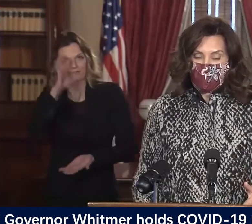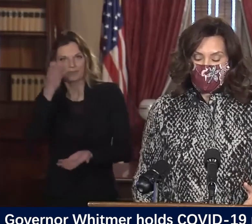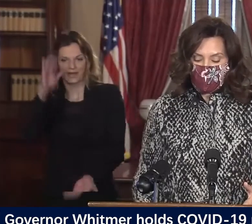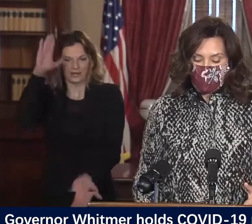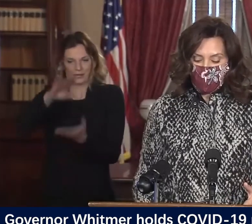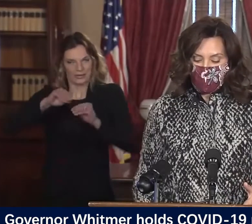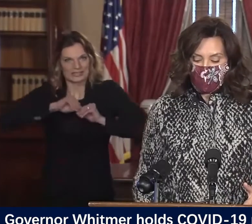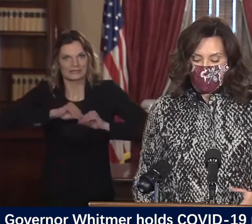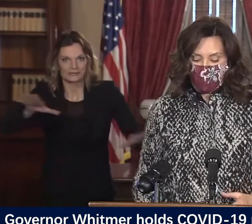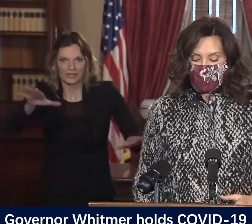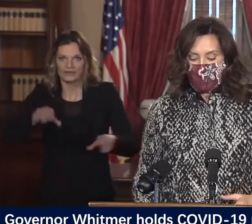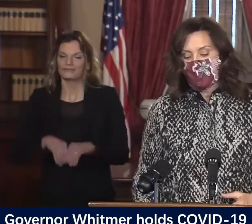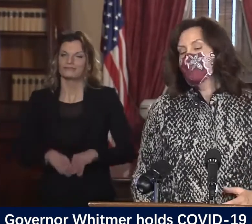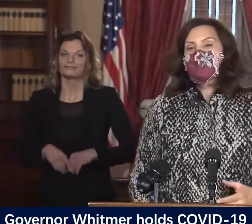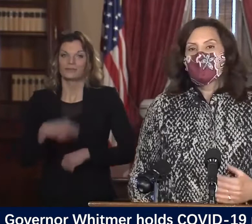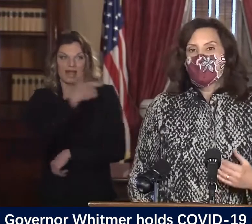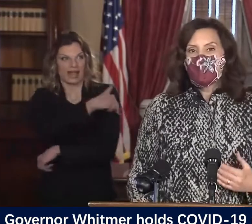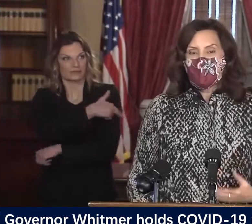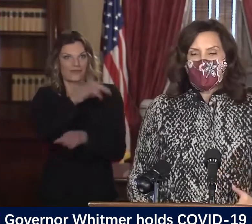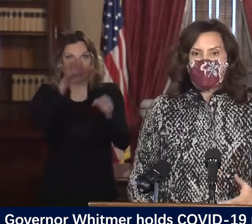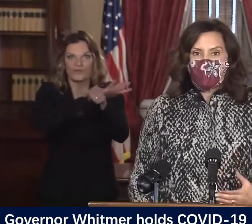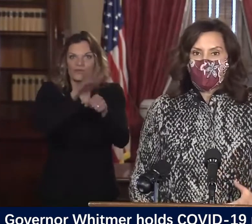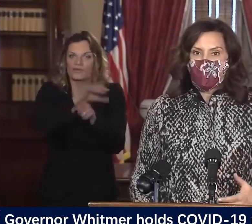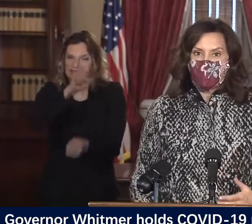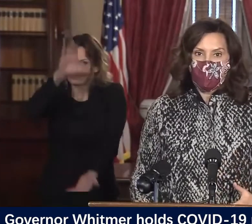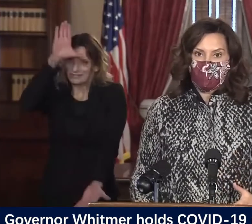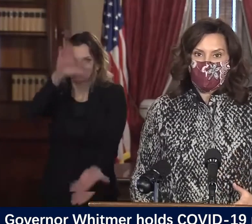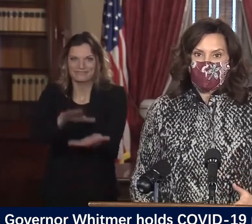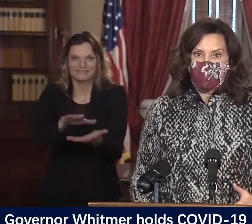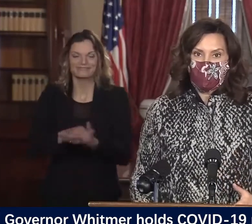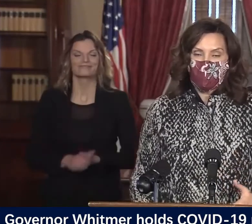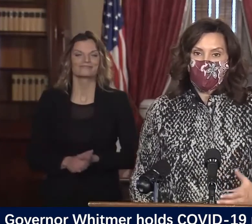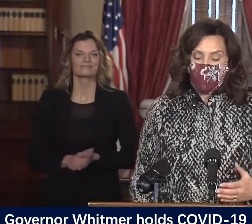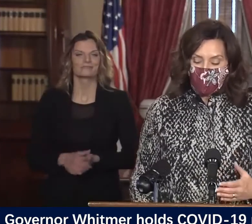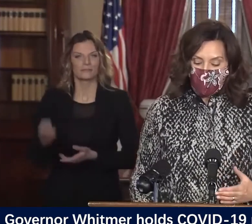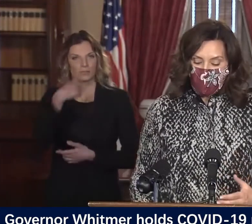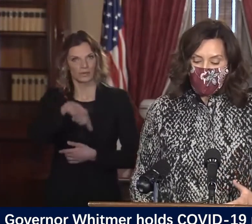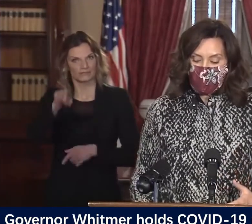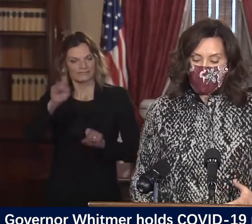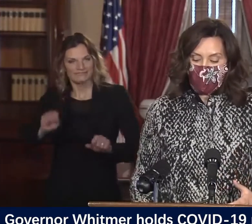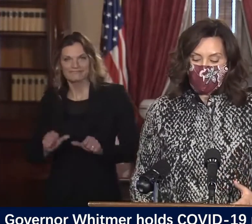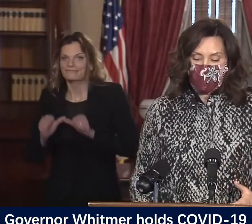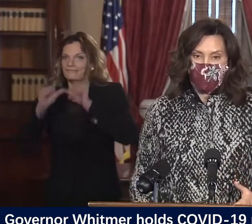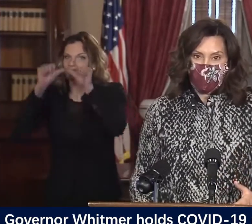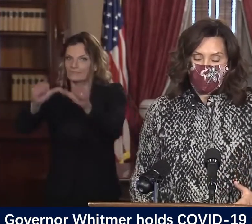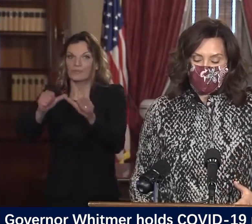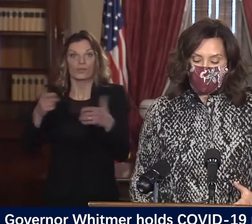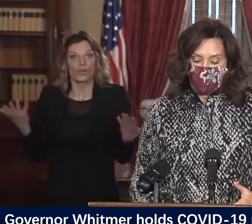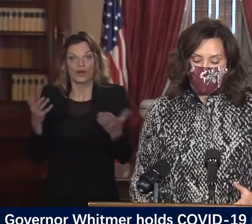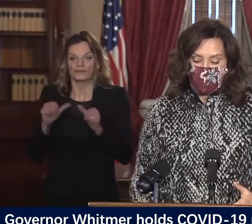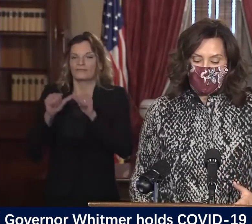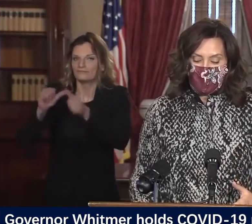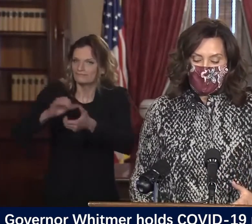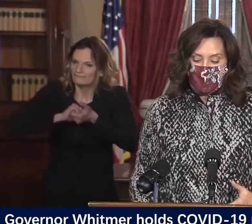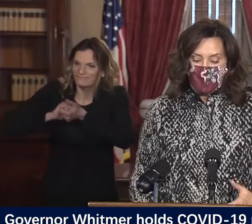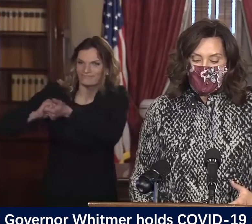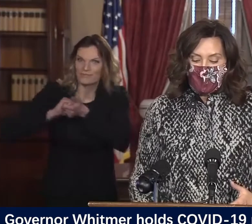like we saw in the spring. We've got to join forces if we want to eradicate this virus